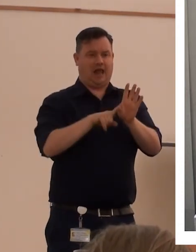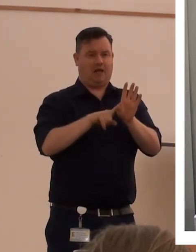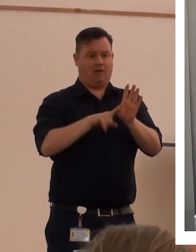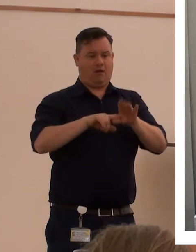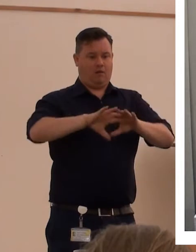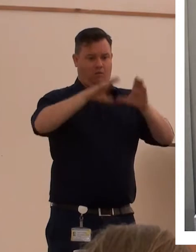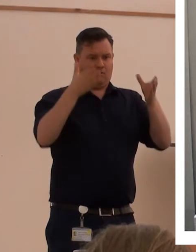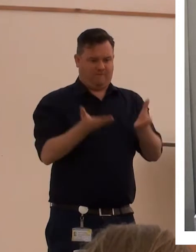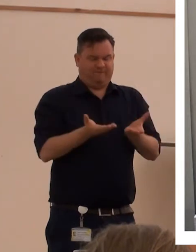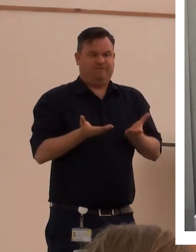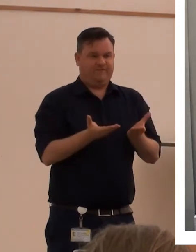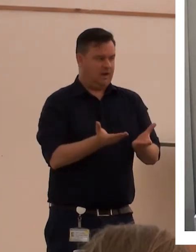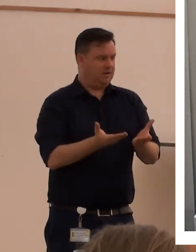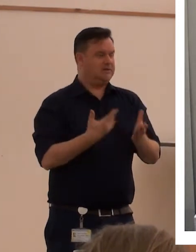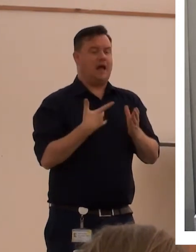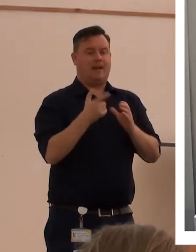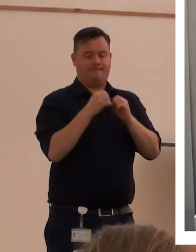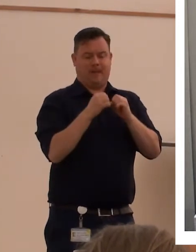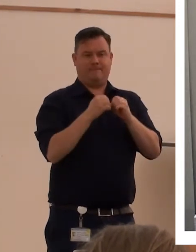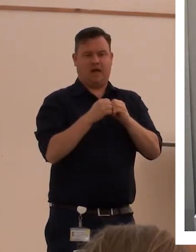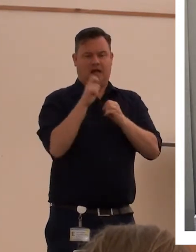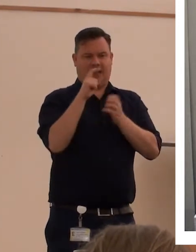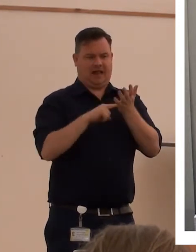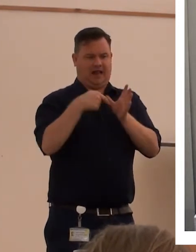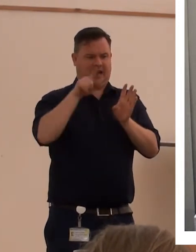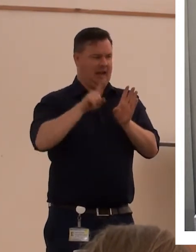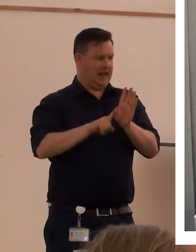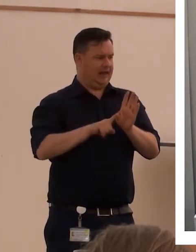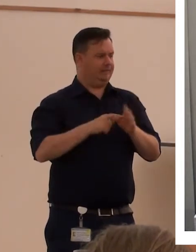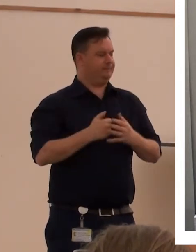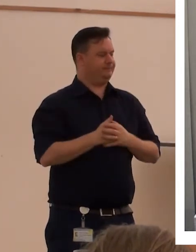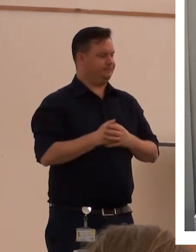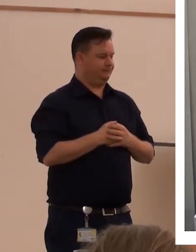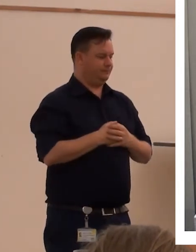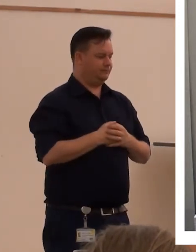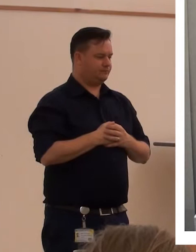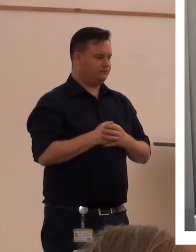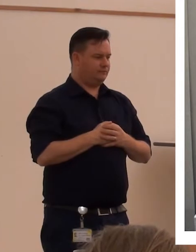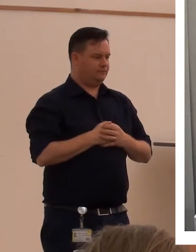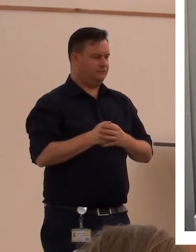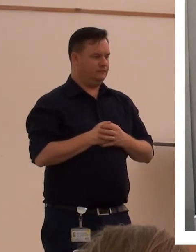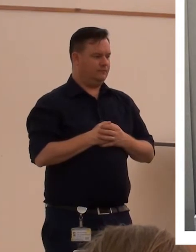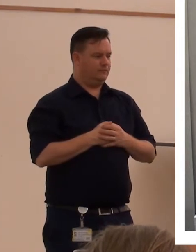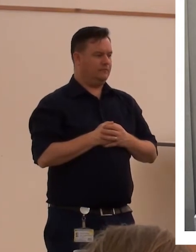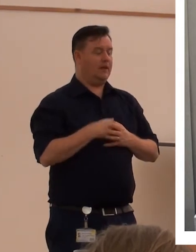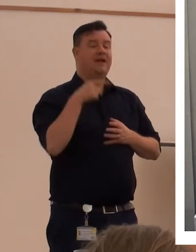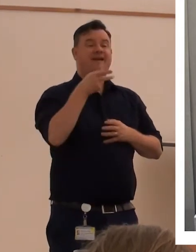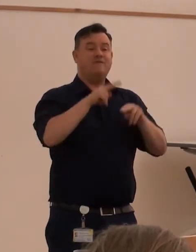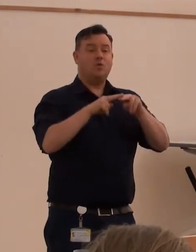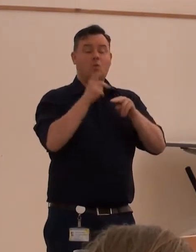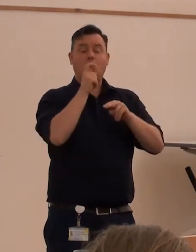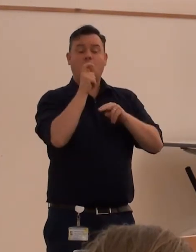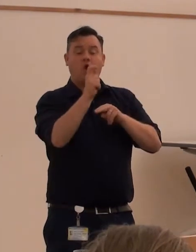with paper clay to give it solidity. And those of you that are good at anagrams will realise that